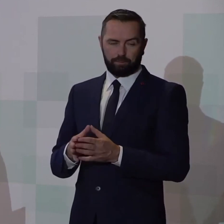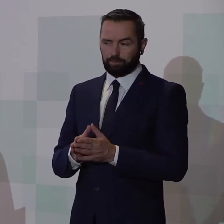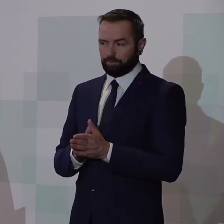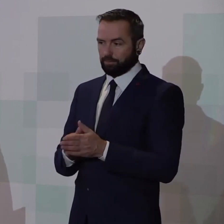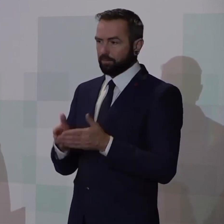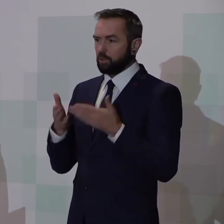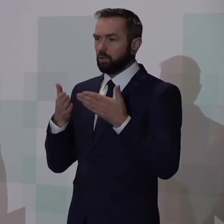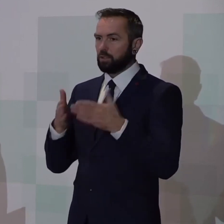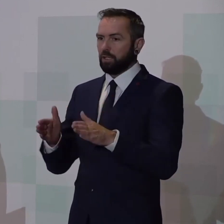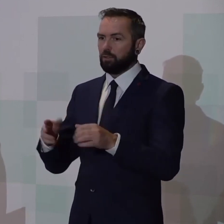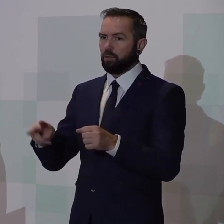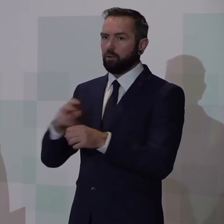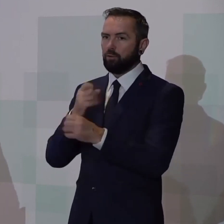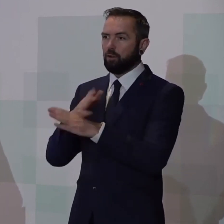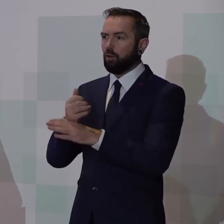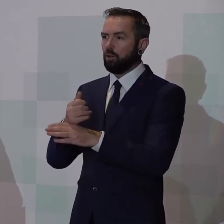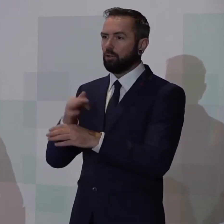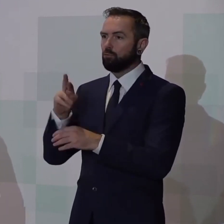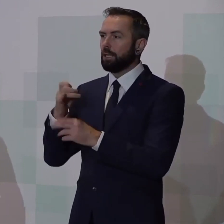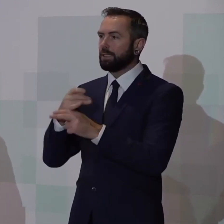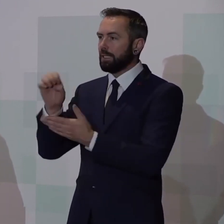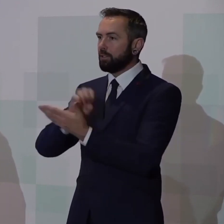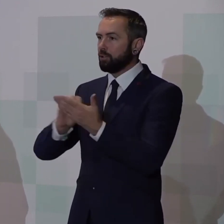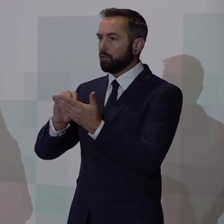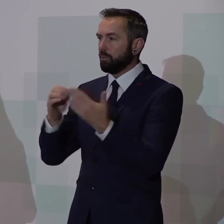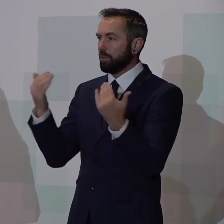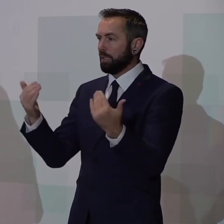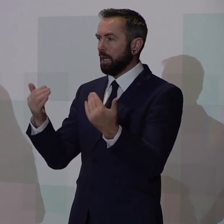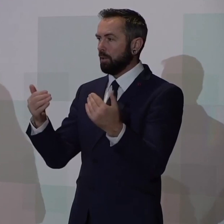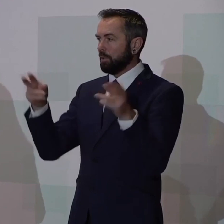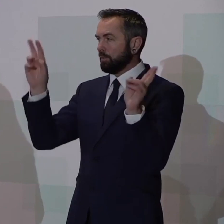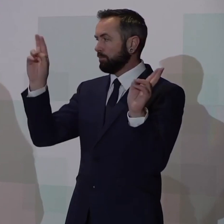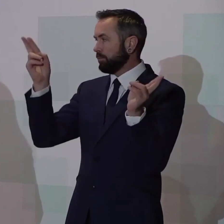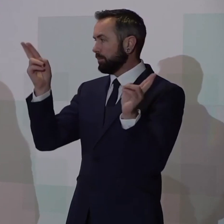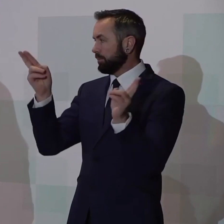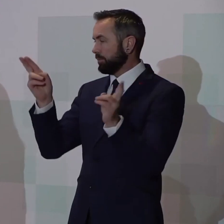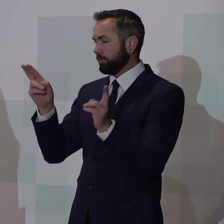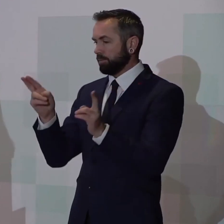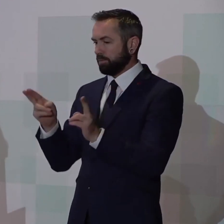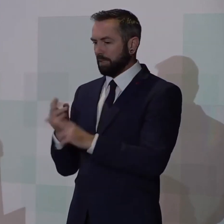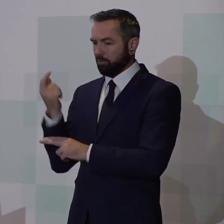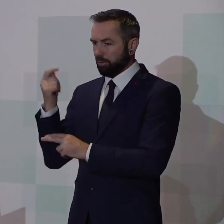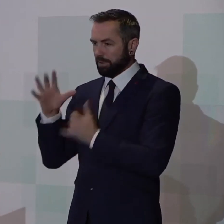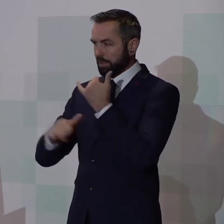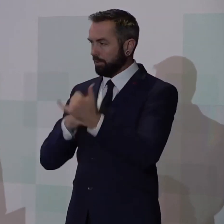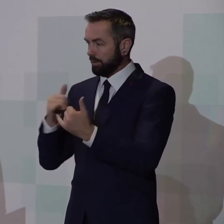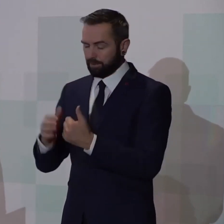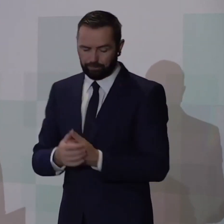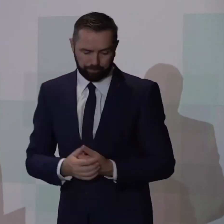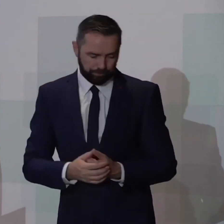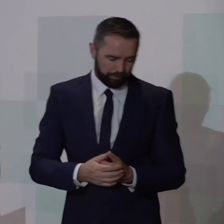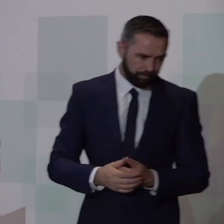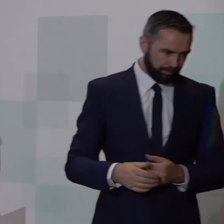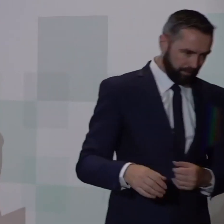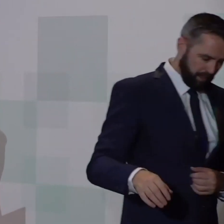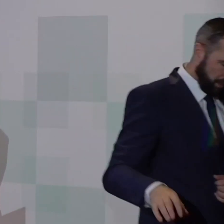overall fertility rate in Europe has in fact steeply declined in recent decades, resulting